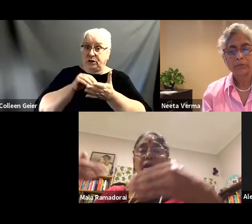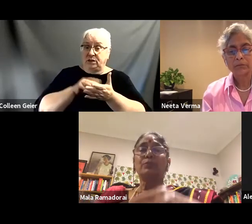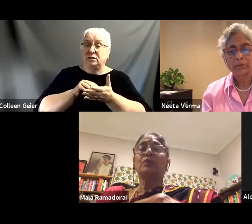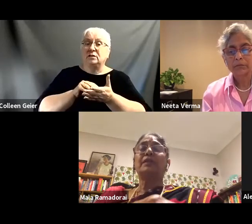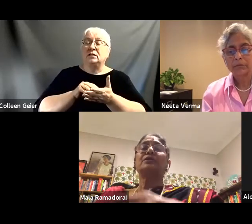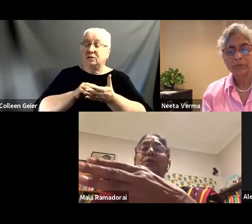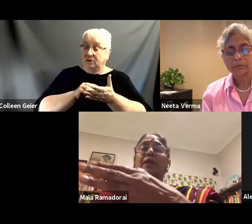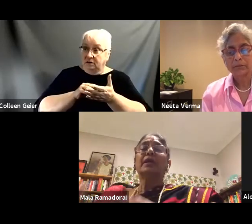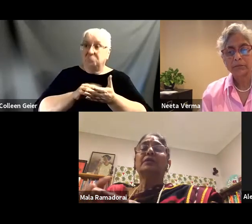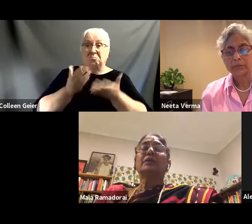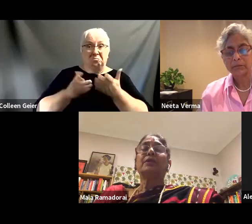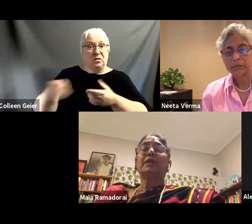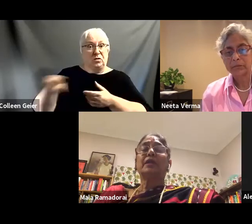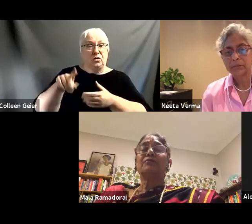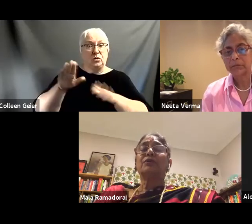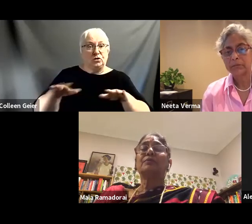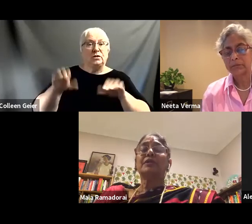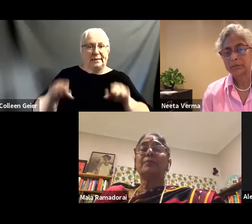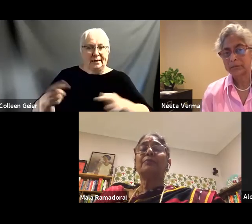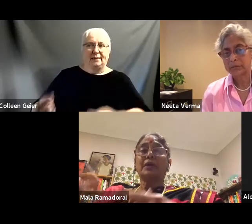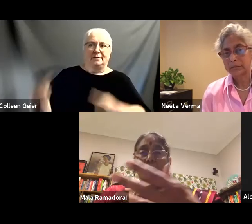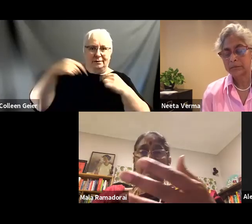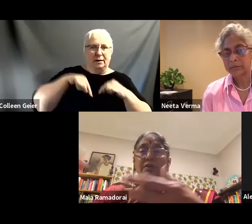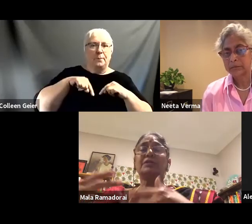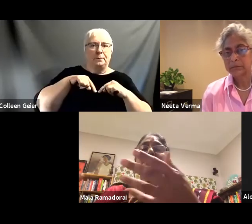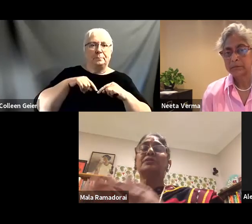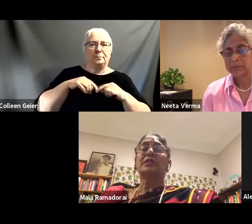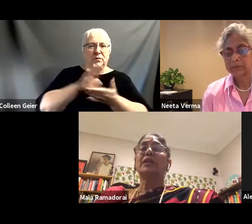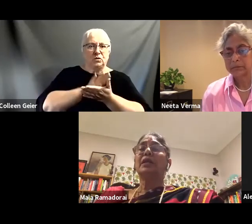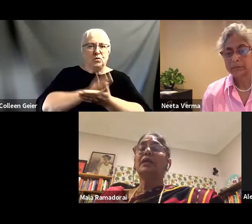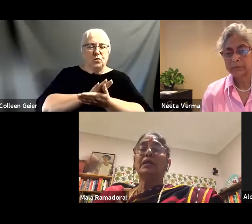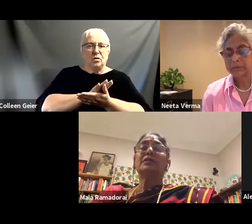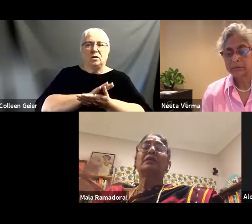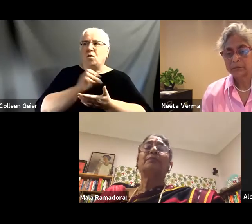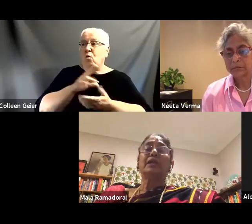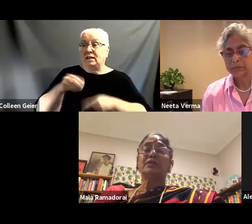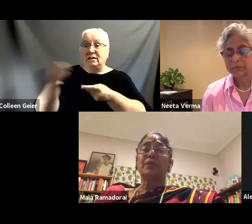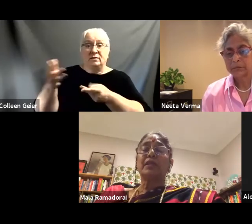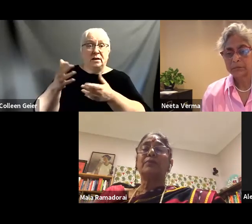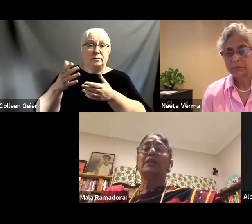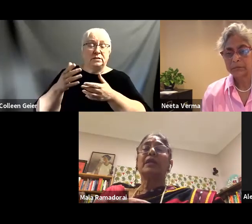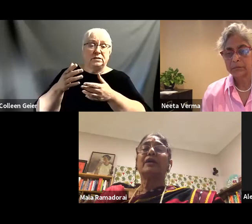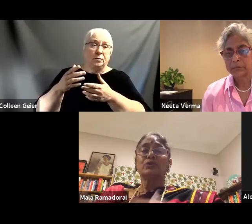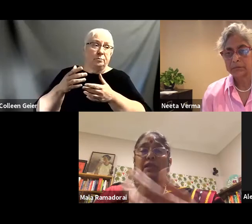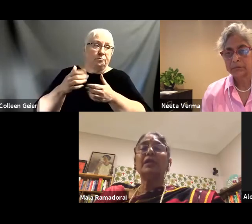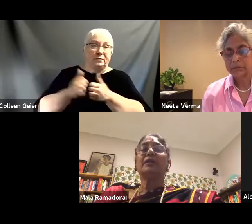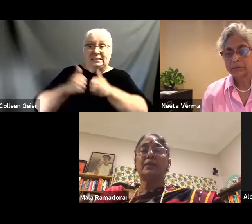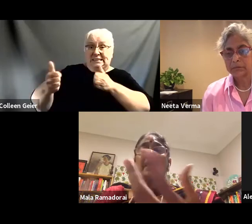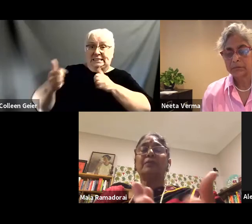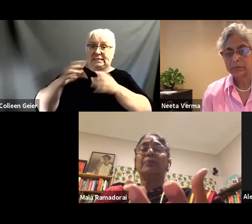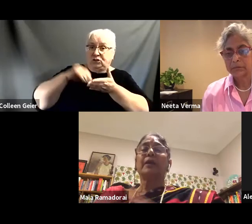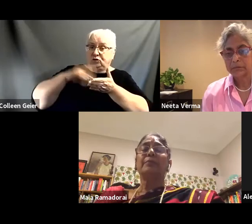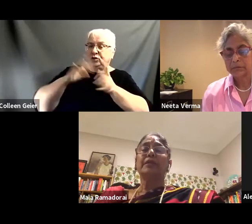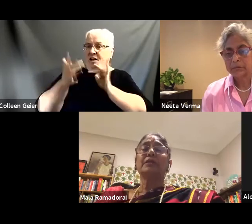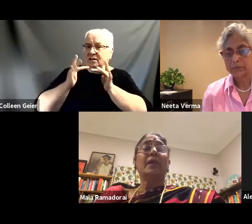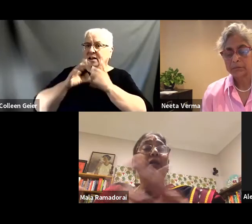school, or come to a place where somebody can afford them some distance learning, in some place where they can actually learn